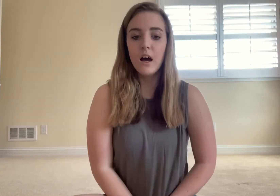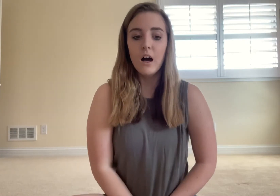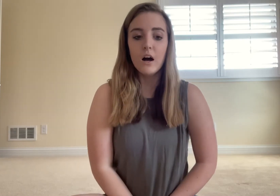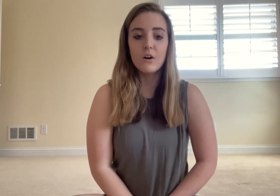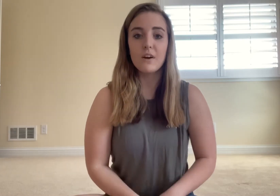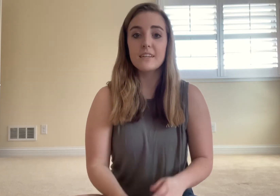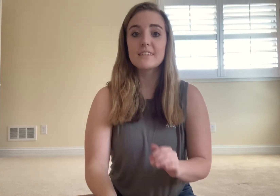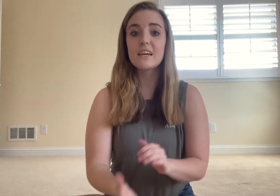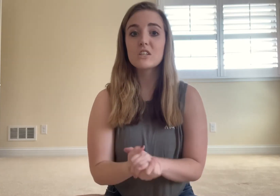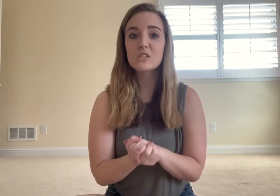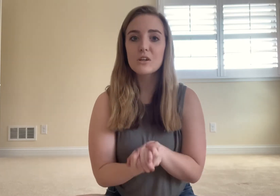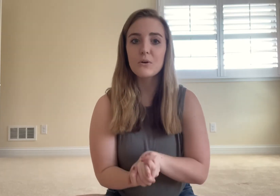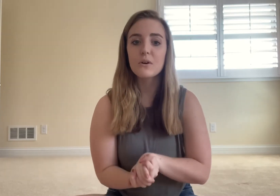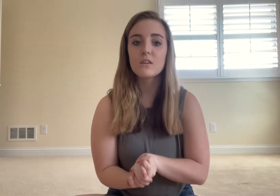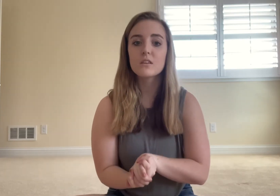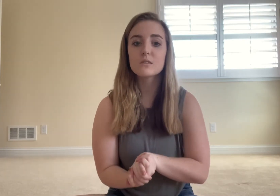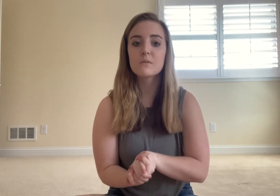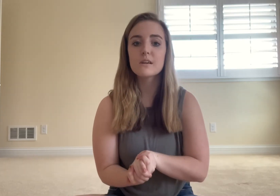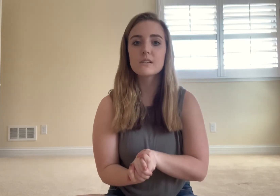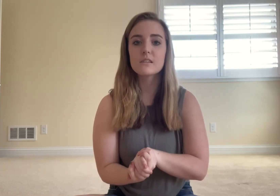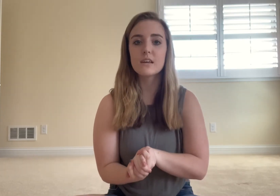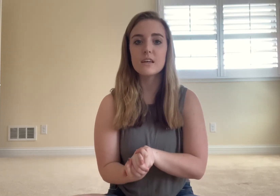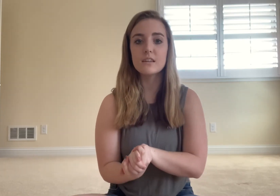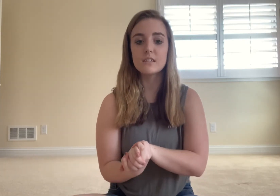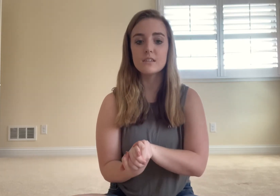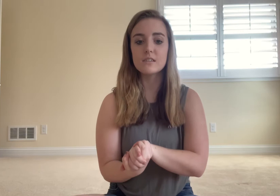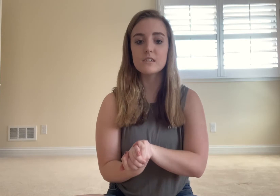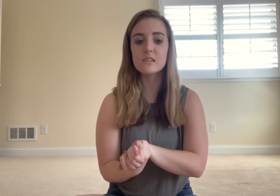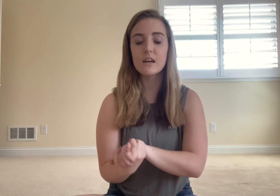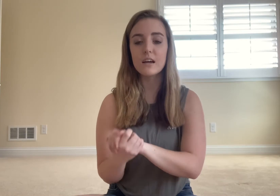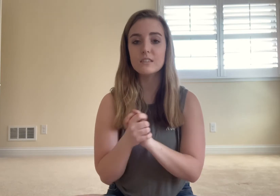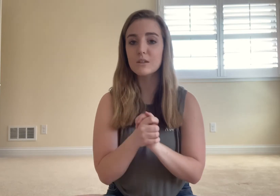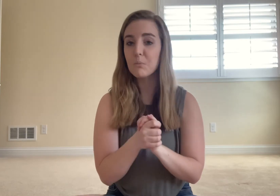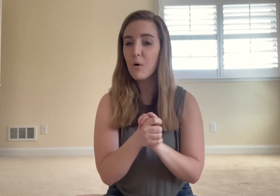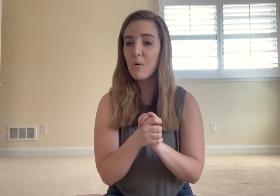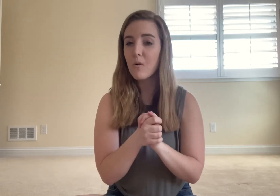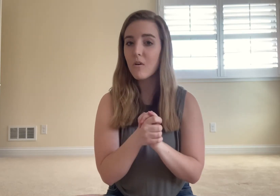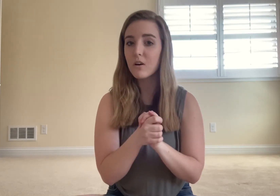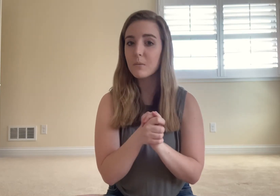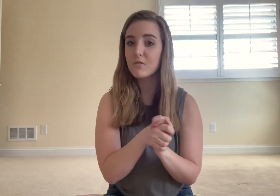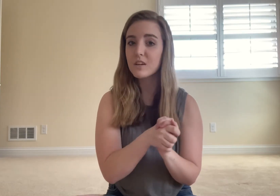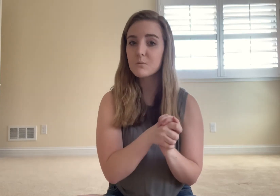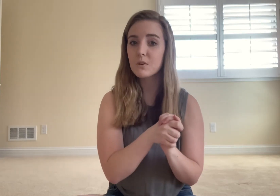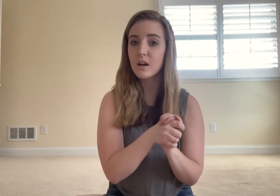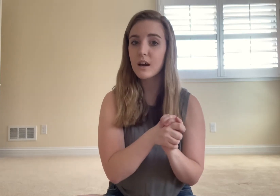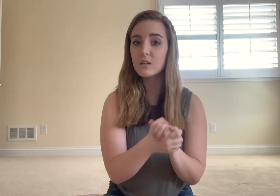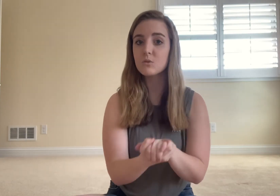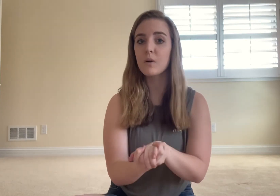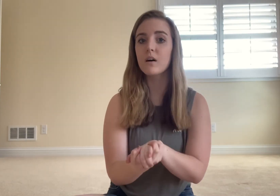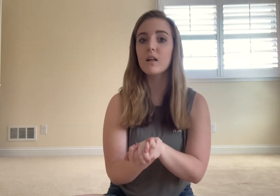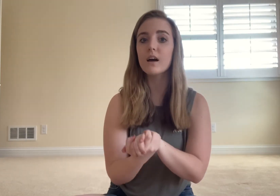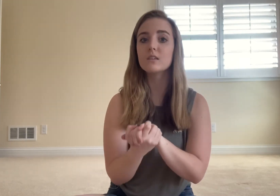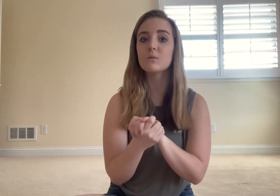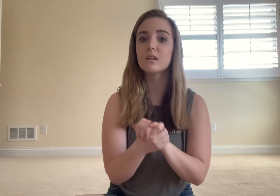All right, so this week's is, I did a poll on my Facebook as well as my